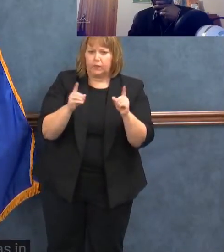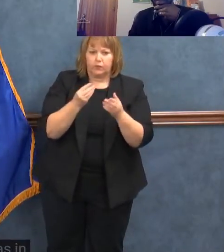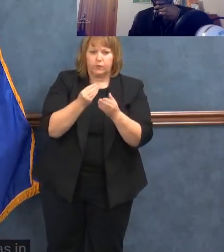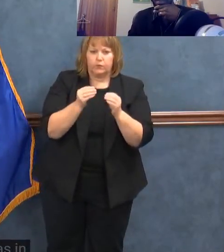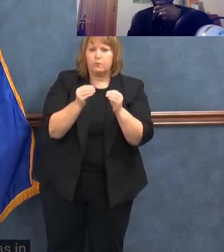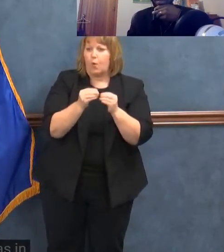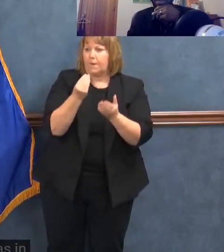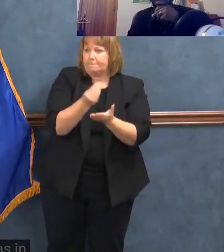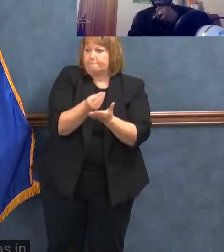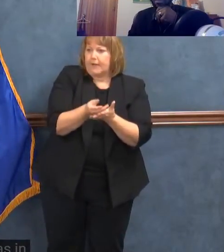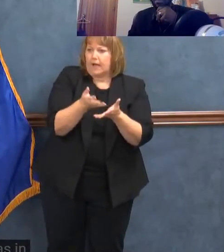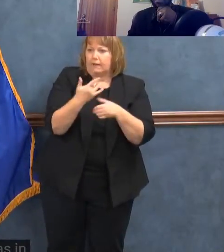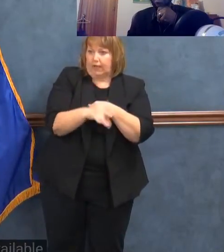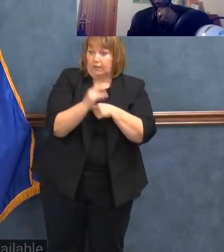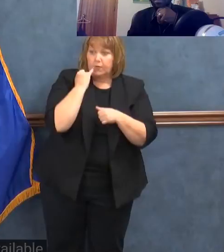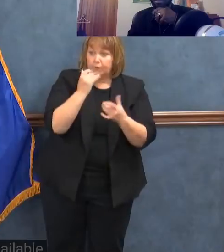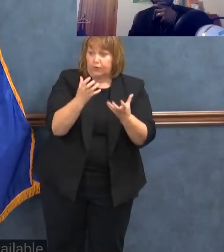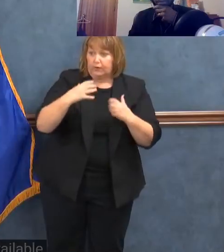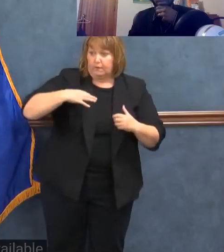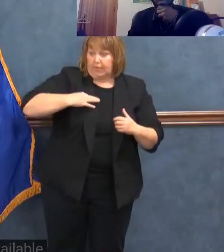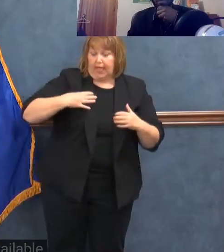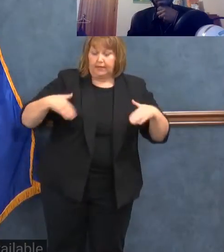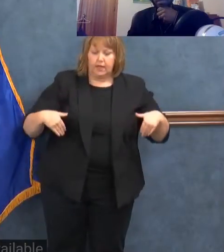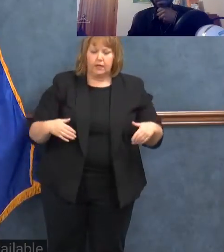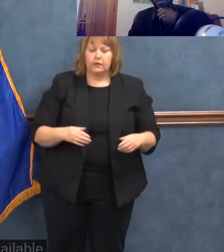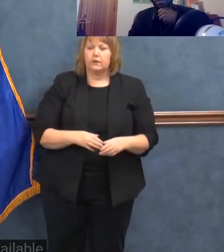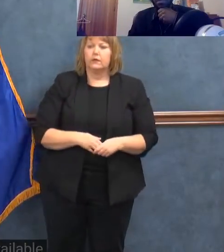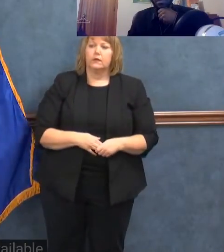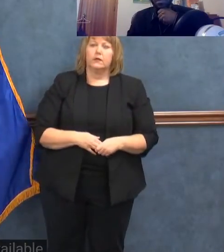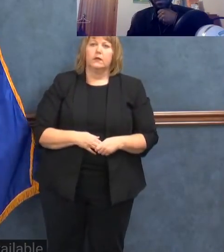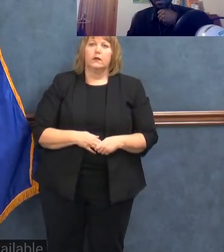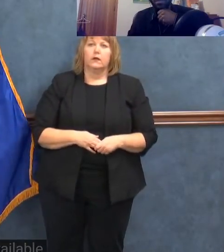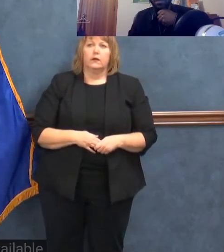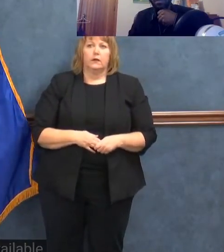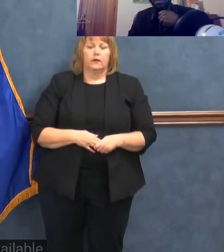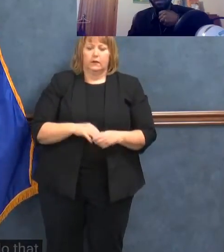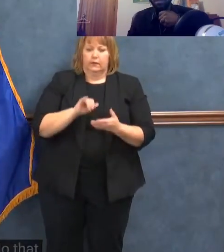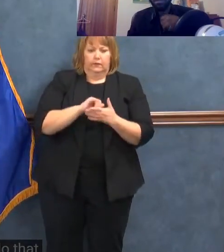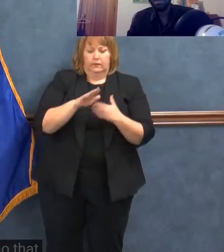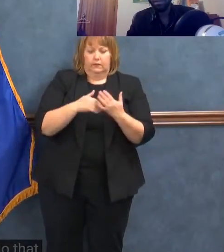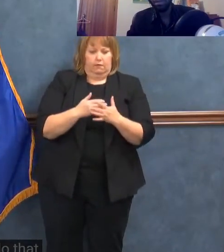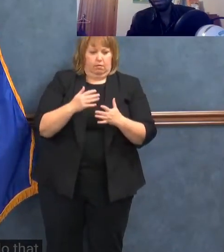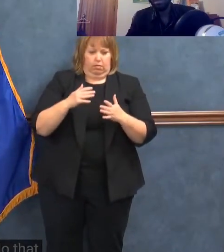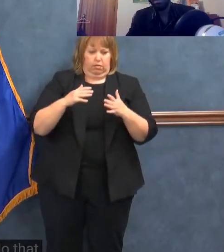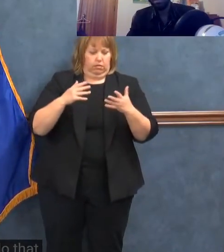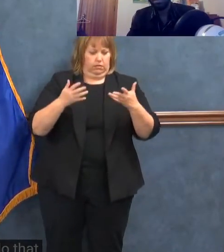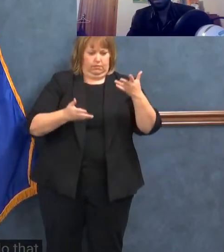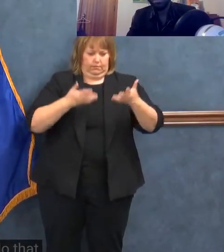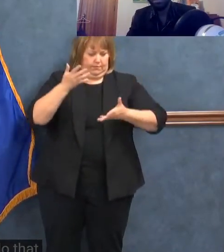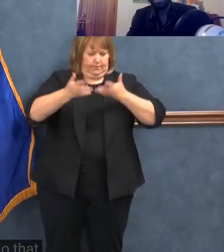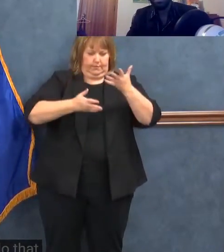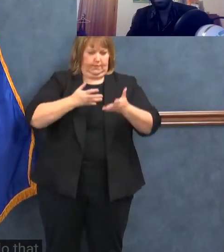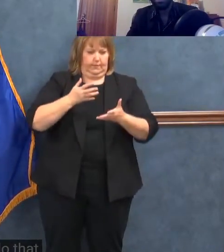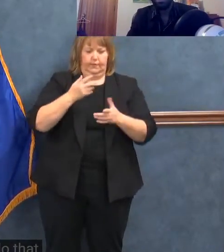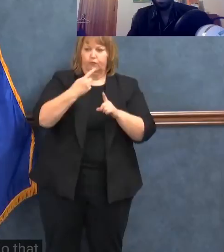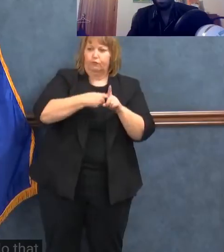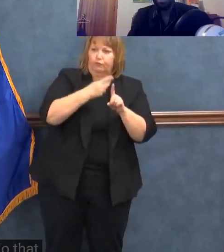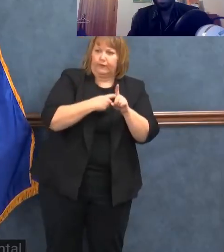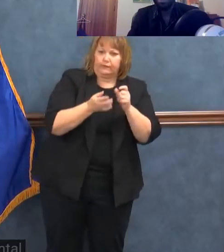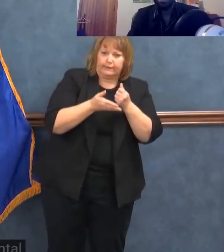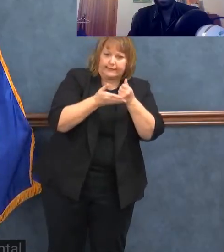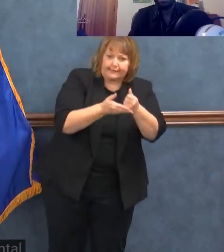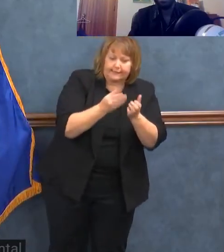encourage everybody to do that. This is all in a state of flux, whether it's that rental assistance money, it's the